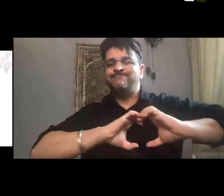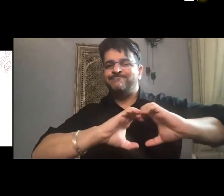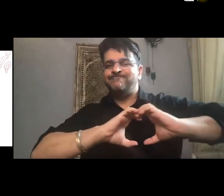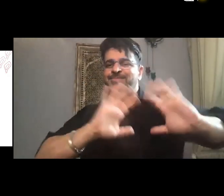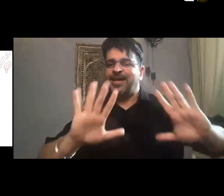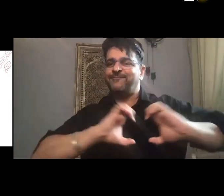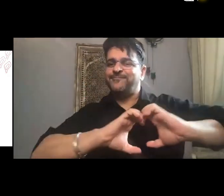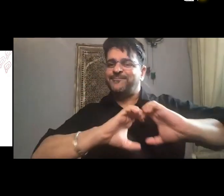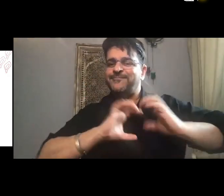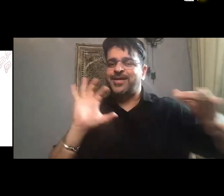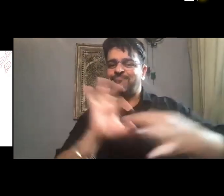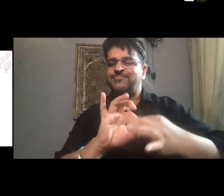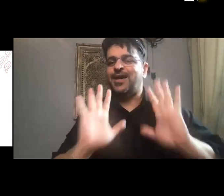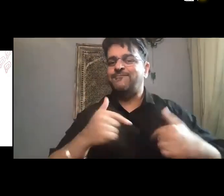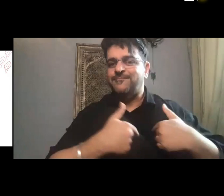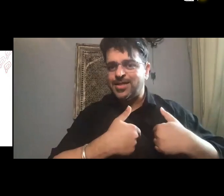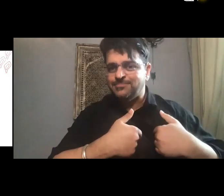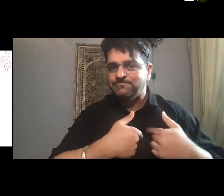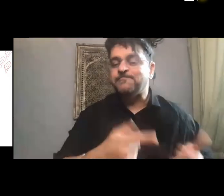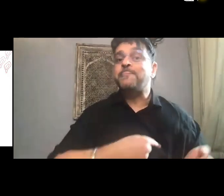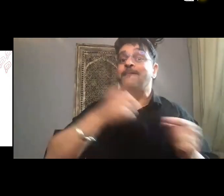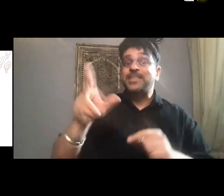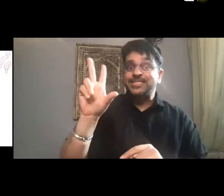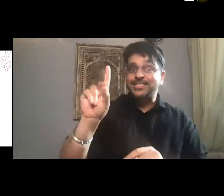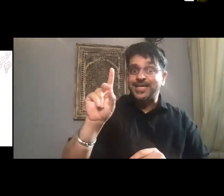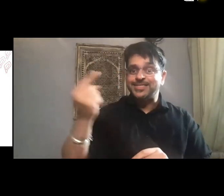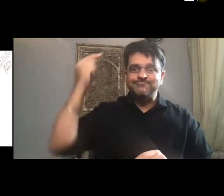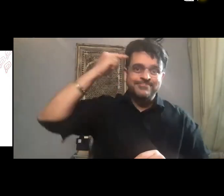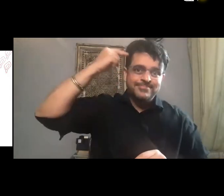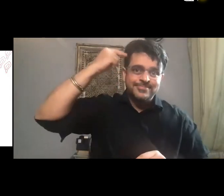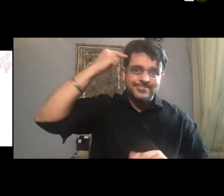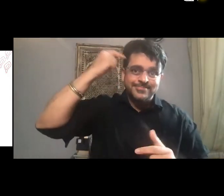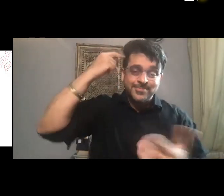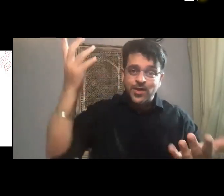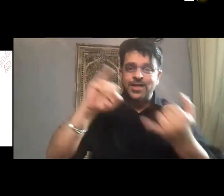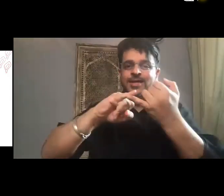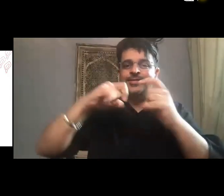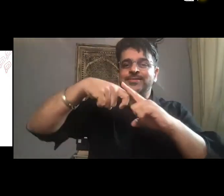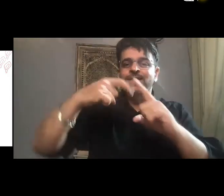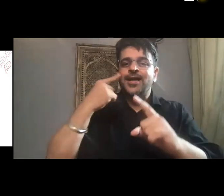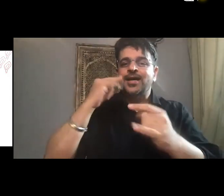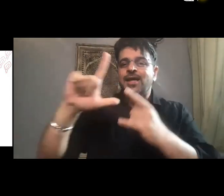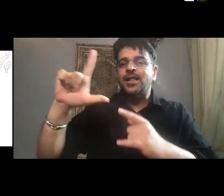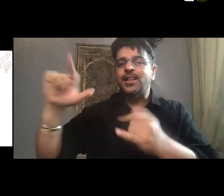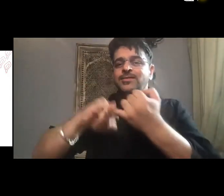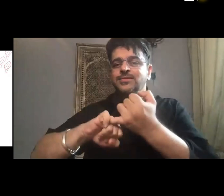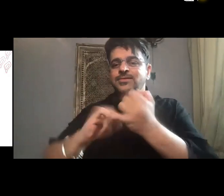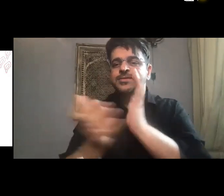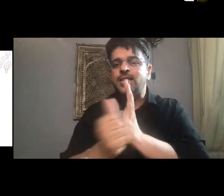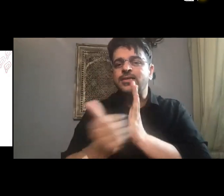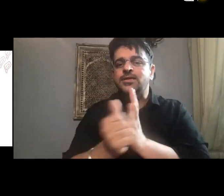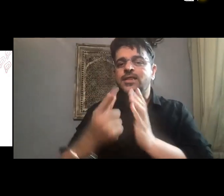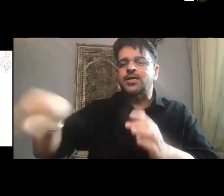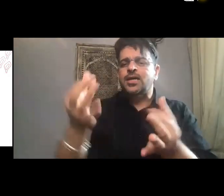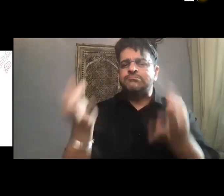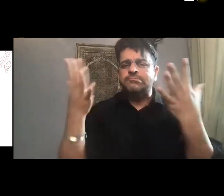deaf? Because you have a heart in it. You have your heart in it. The second workshop was the head, the skills.